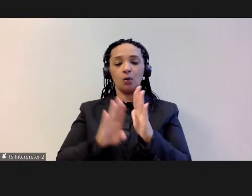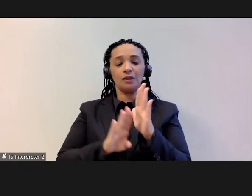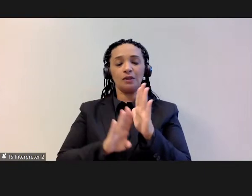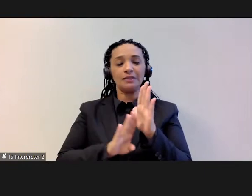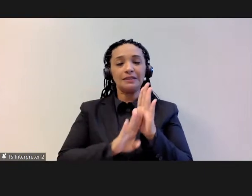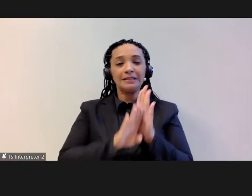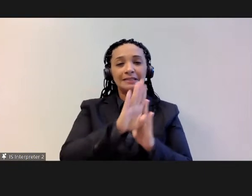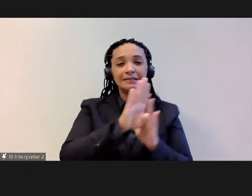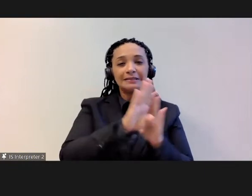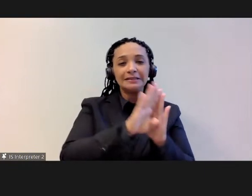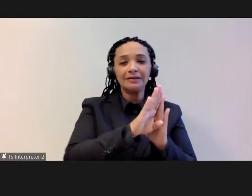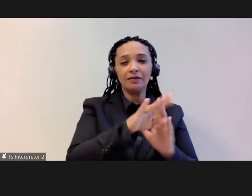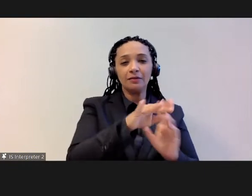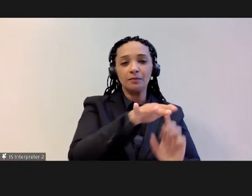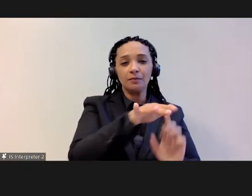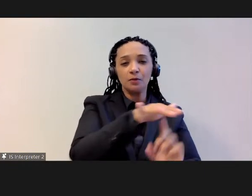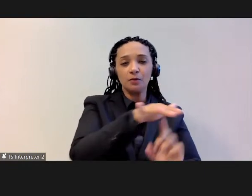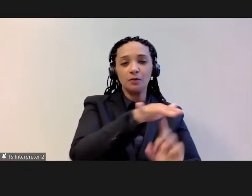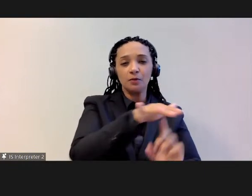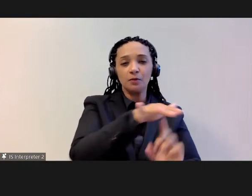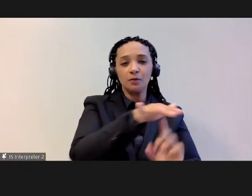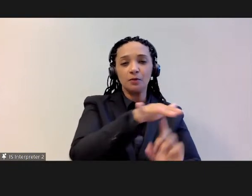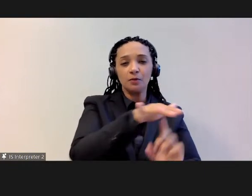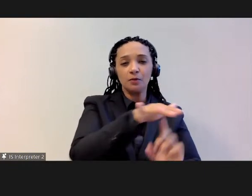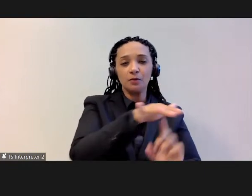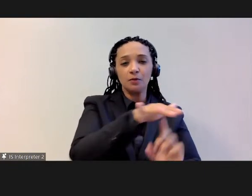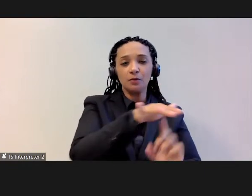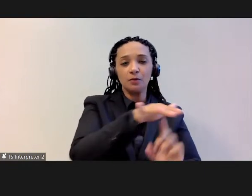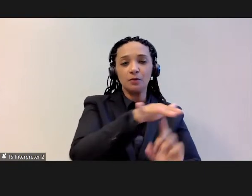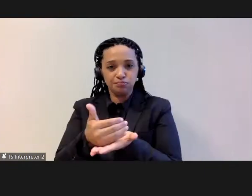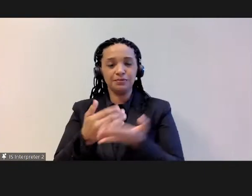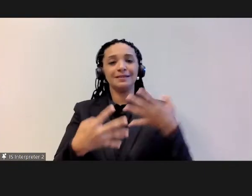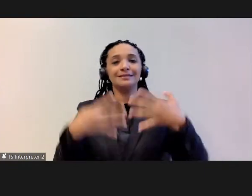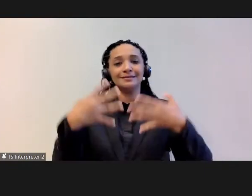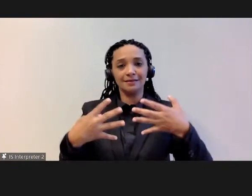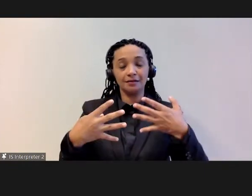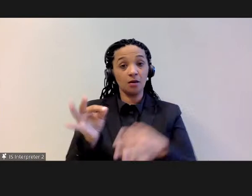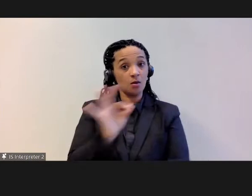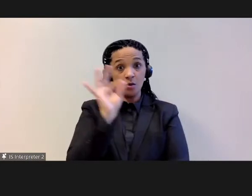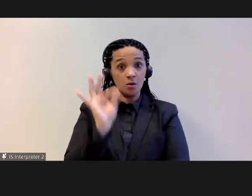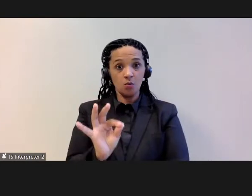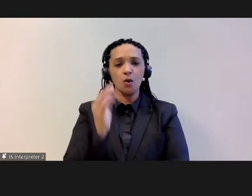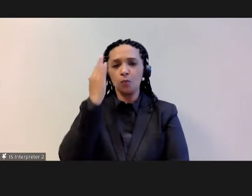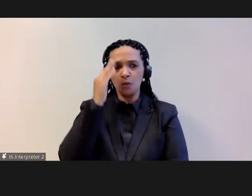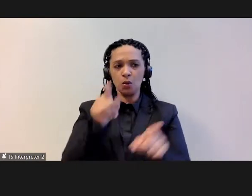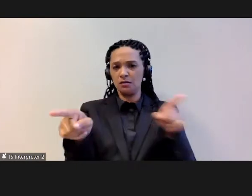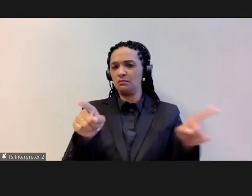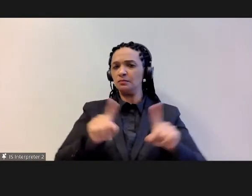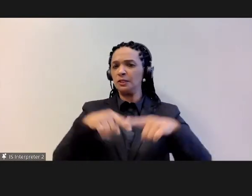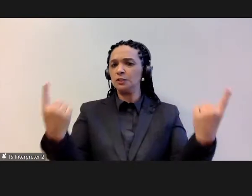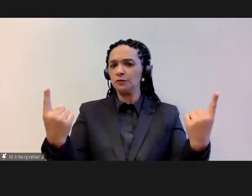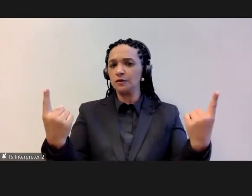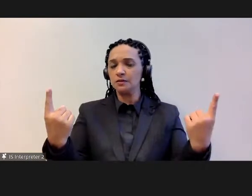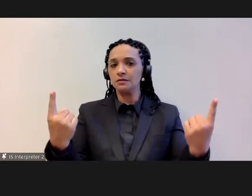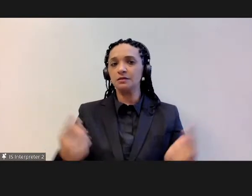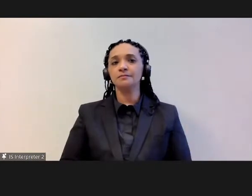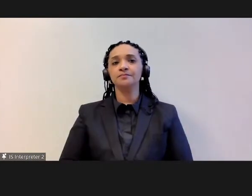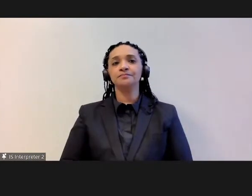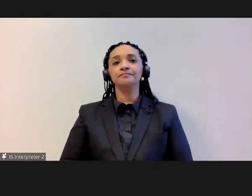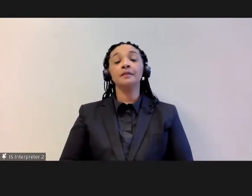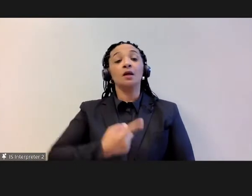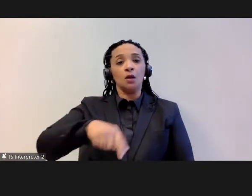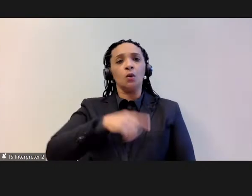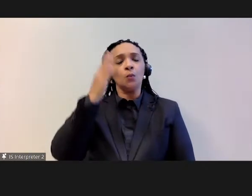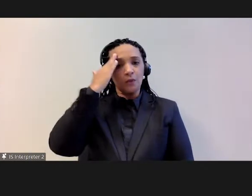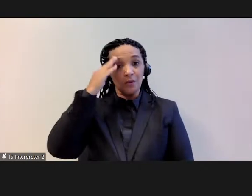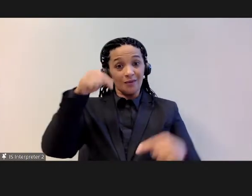peace contexts, and actually understand that these are not necessarily one and the same. So this raises beyond the